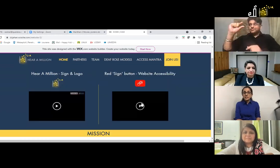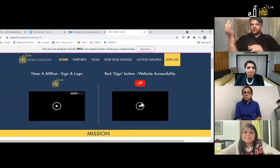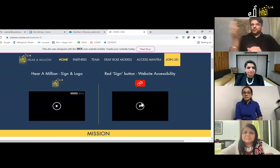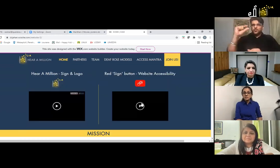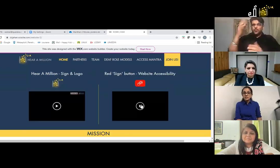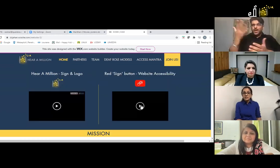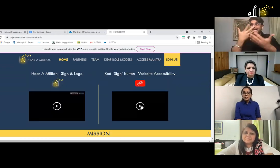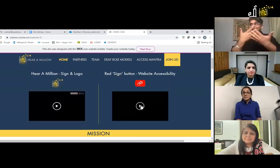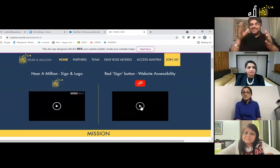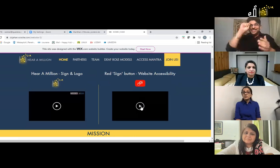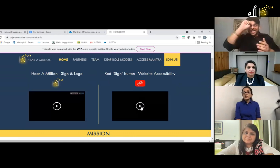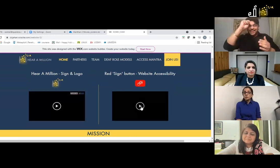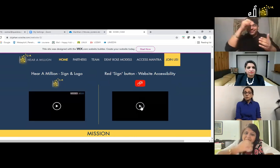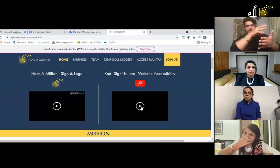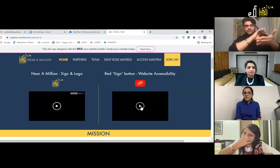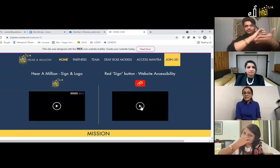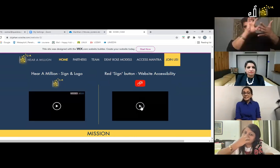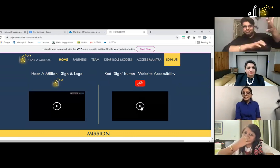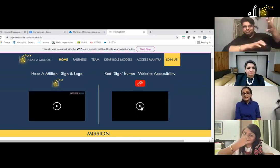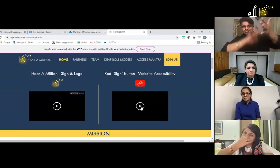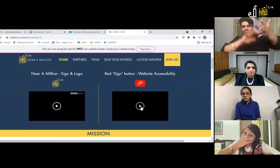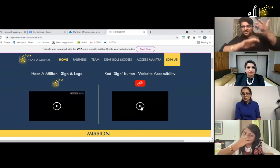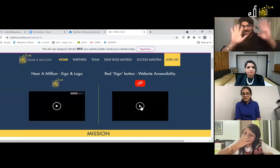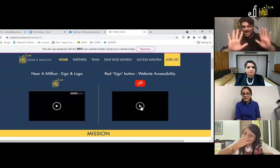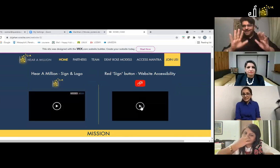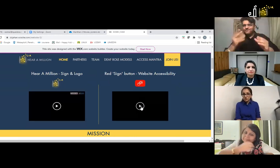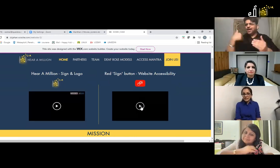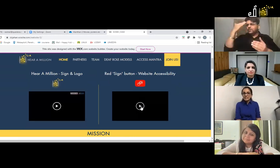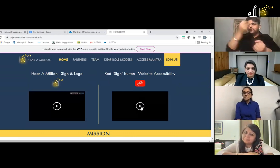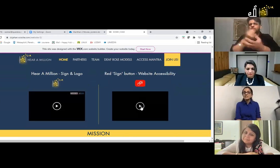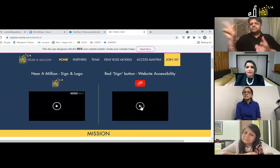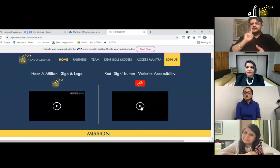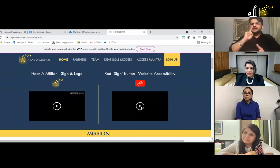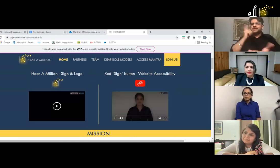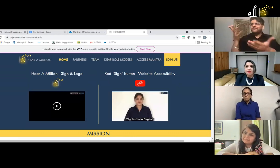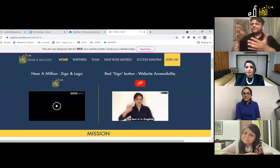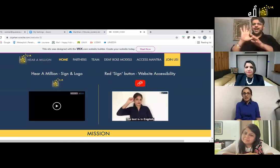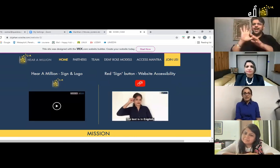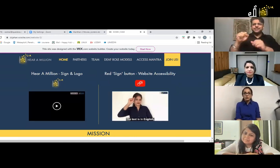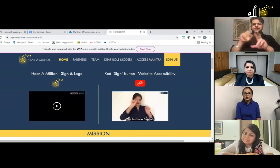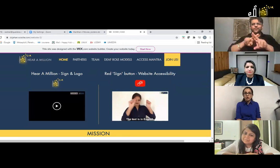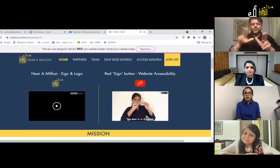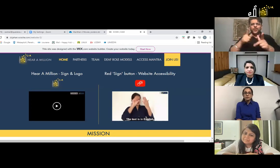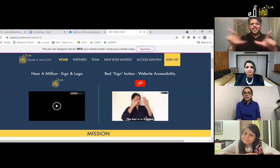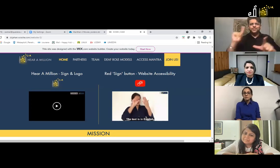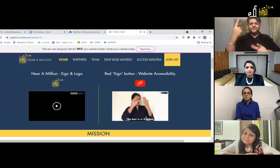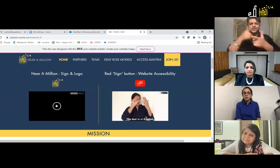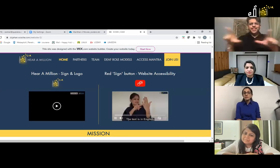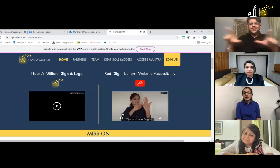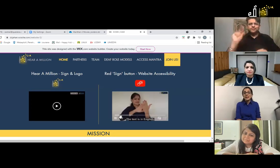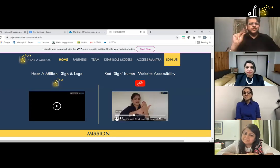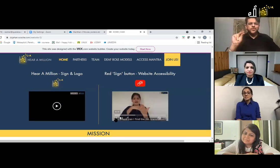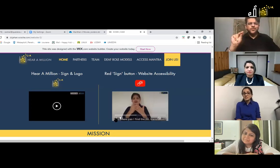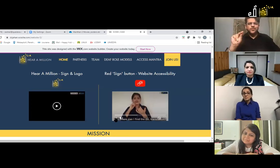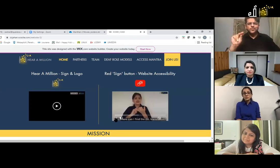This red button, it is a new thing. Anything that's written in English, anything it's in textual format. No, a lot of deaf people don't